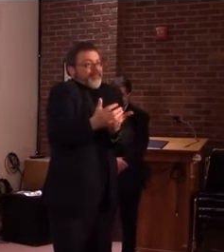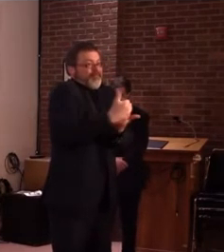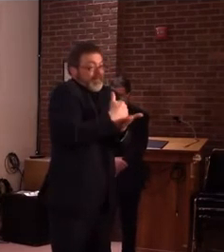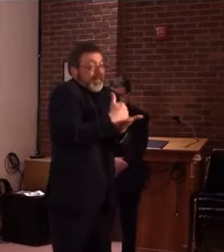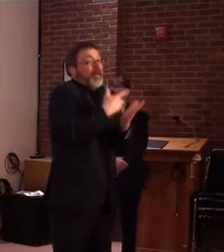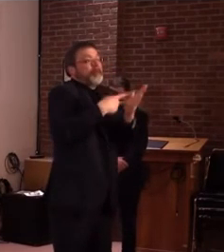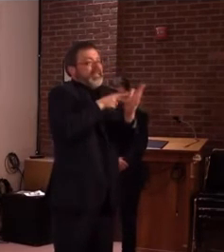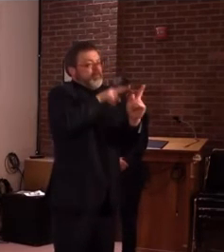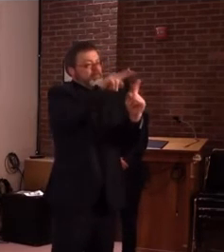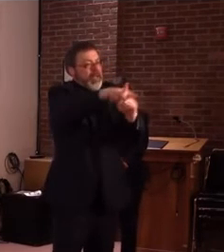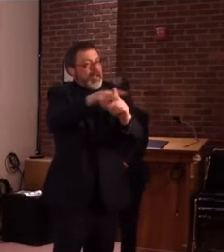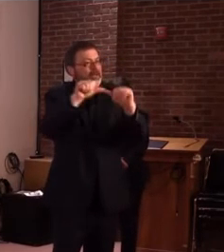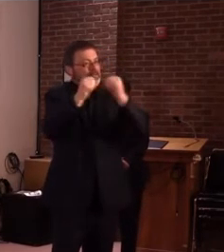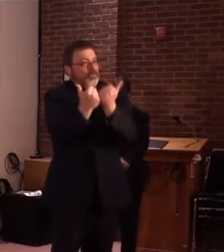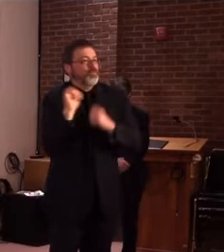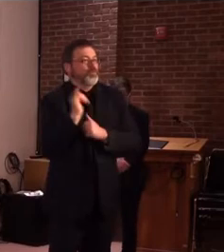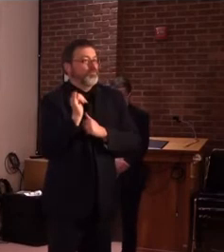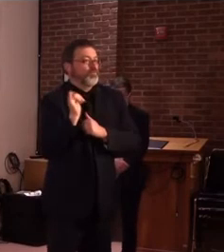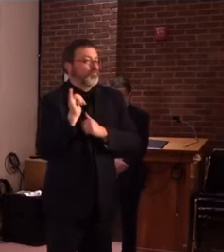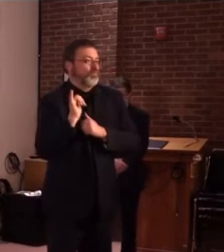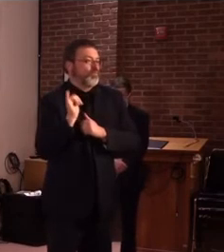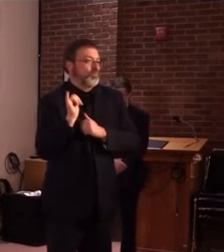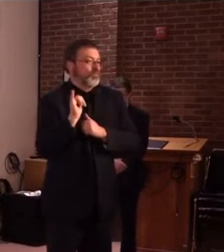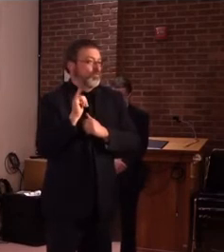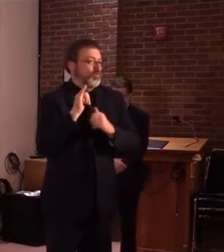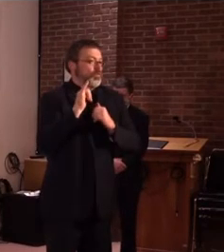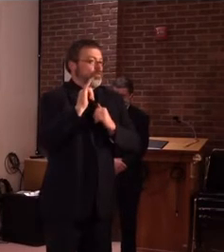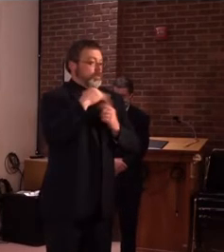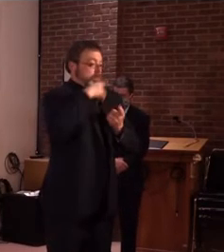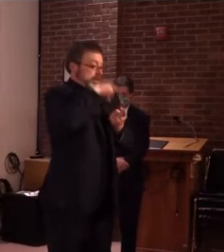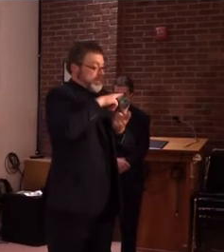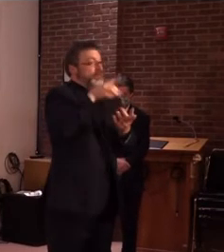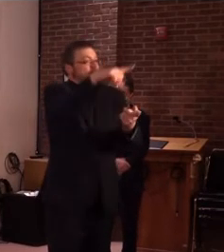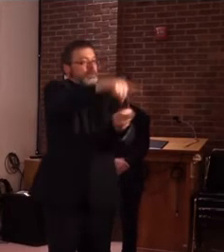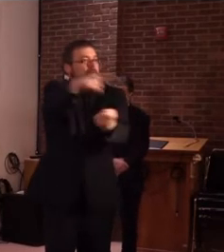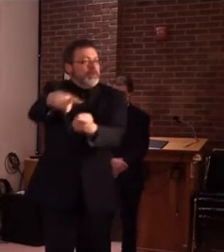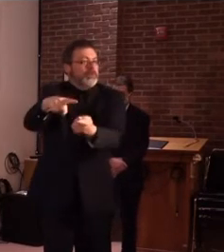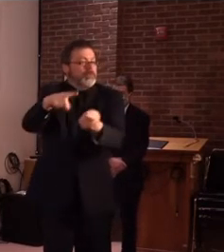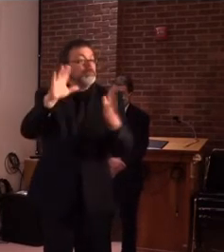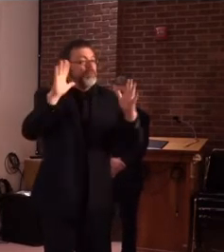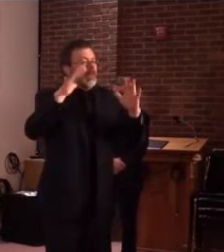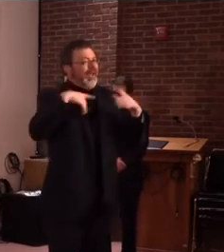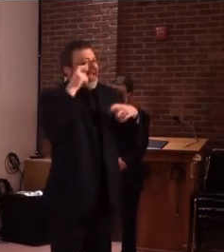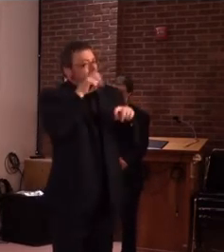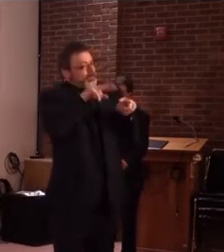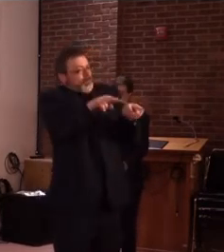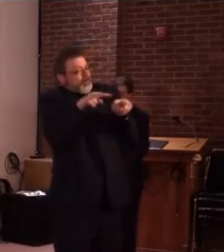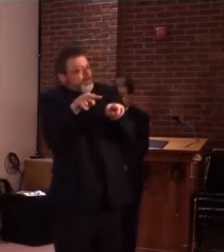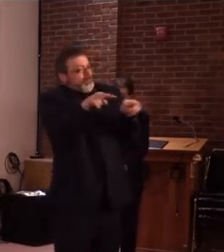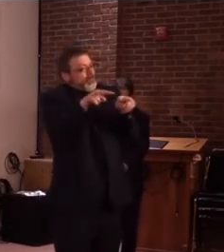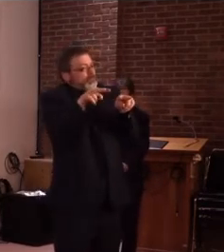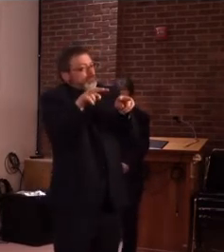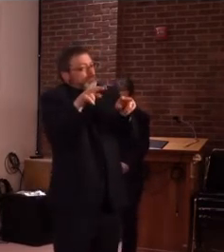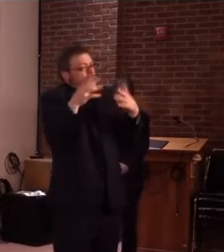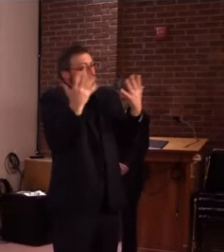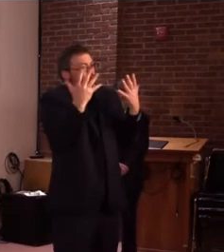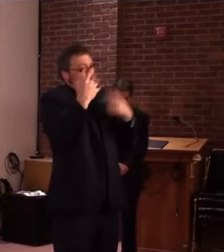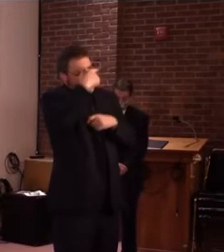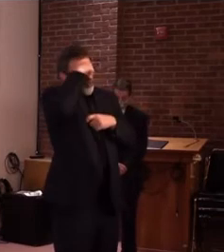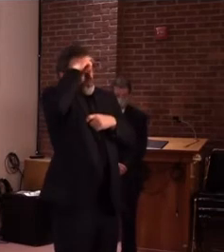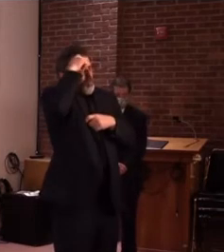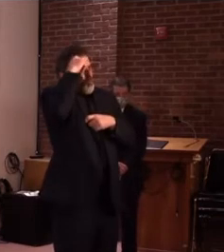So that gives us some room to operate through the summer until the legislature and the